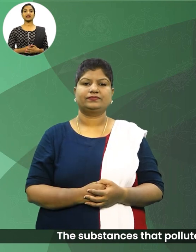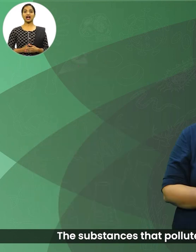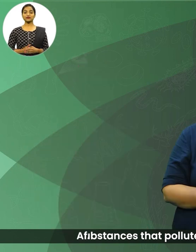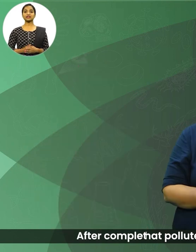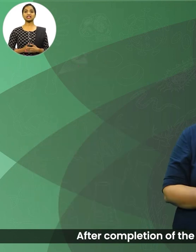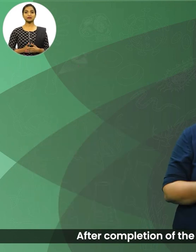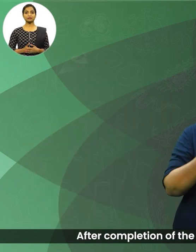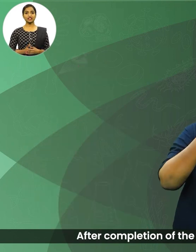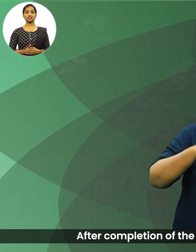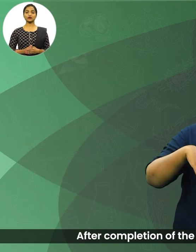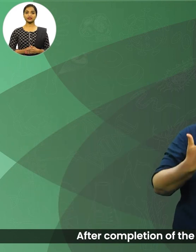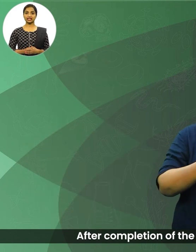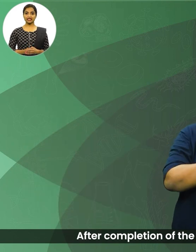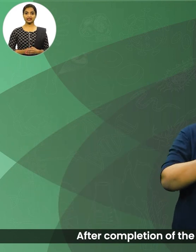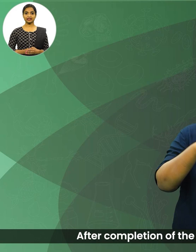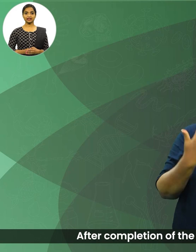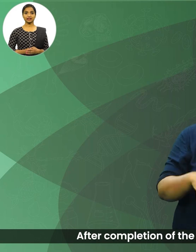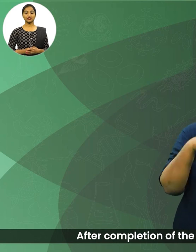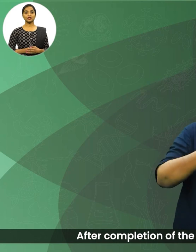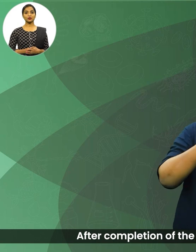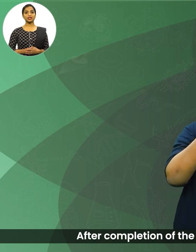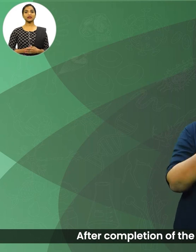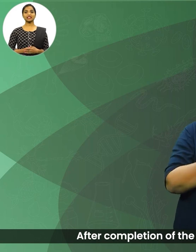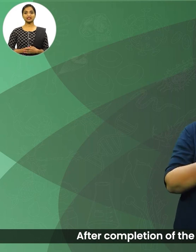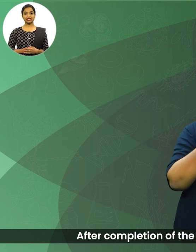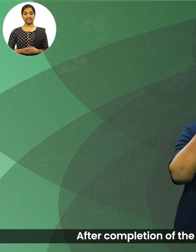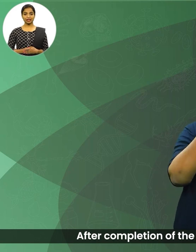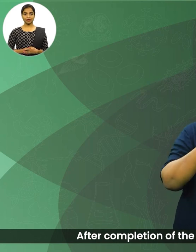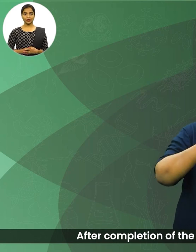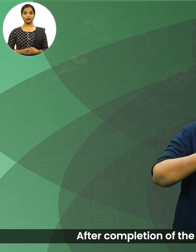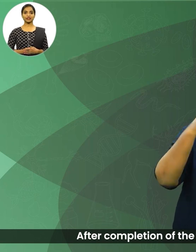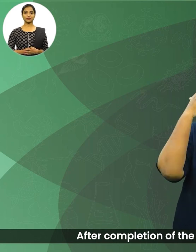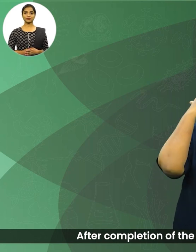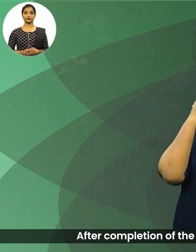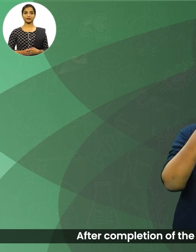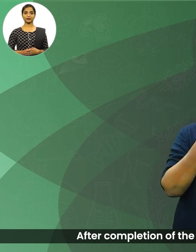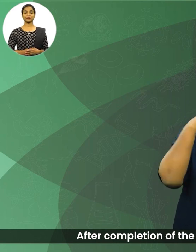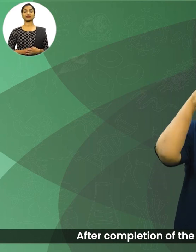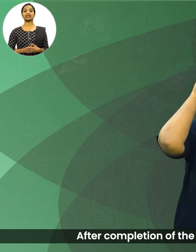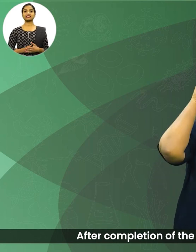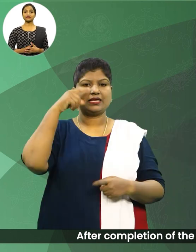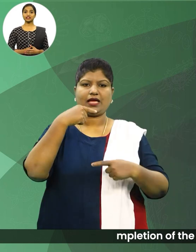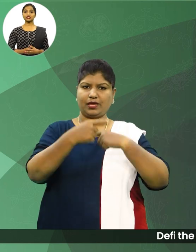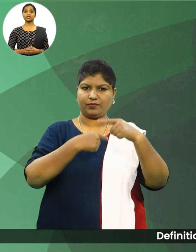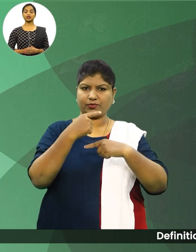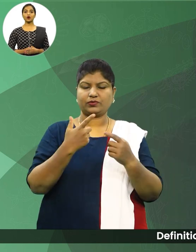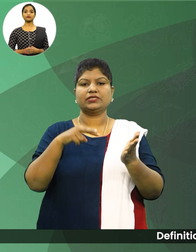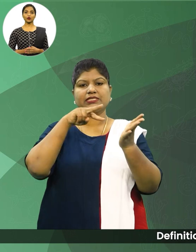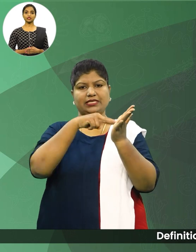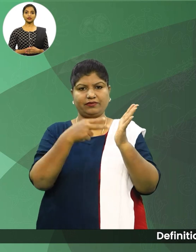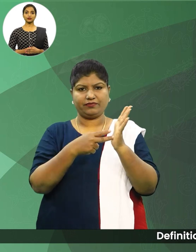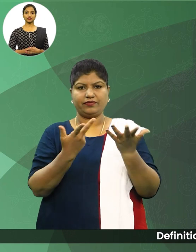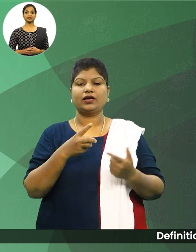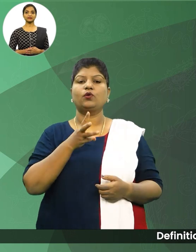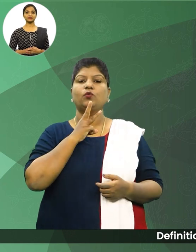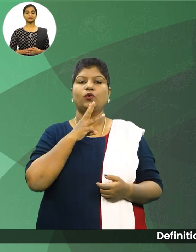After the completion of the lesson you will be learning about definition of